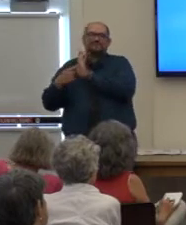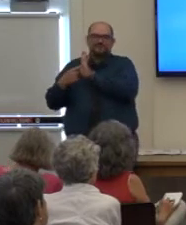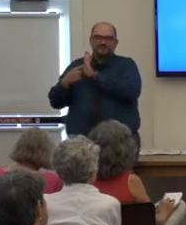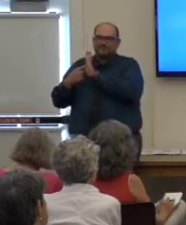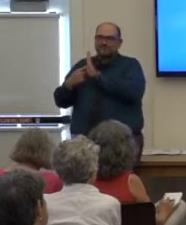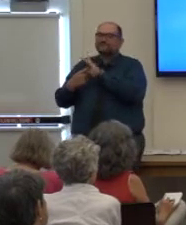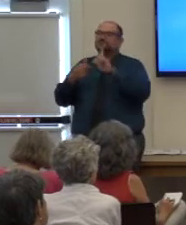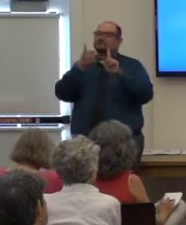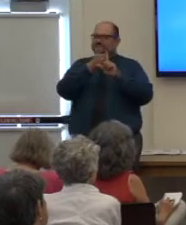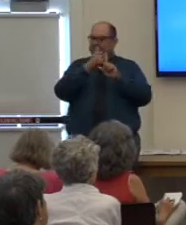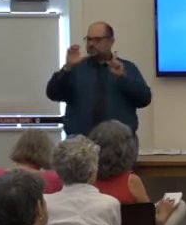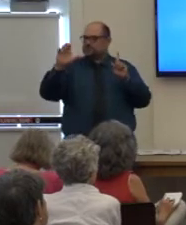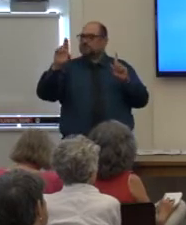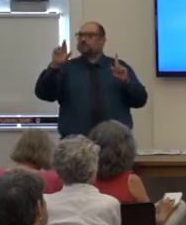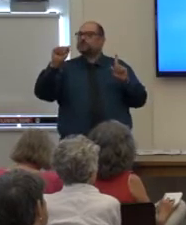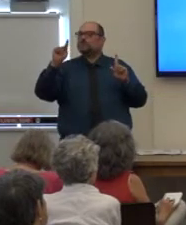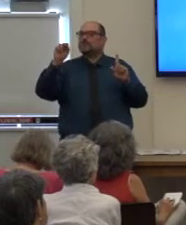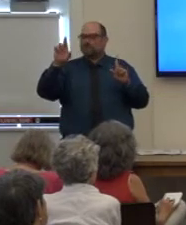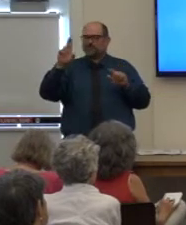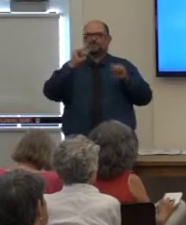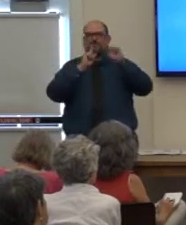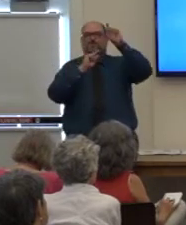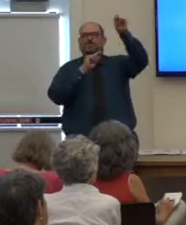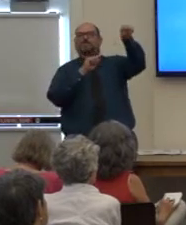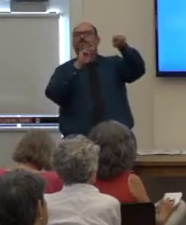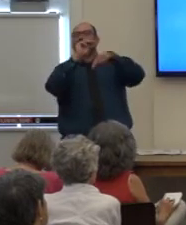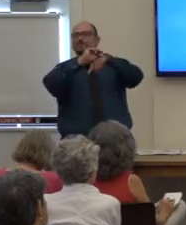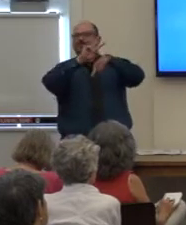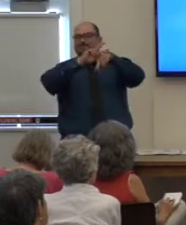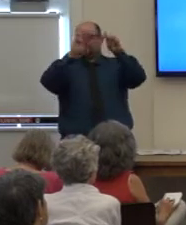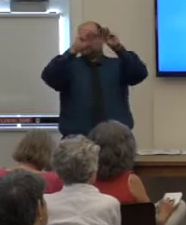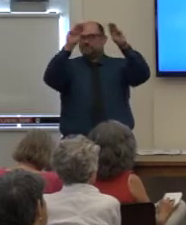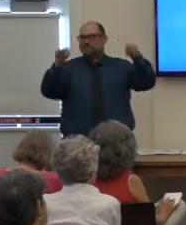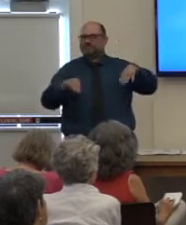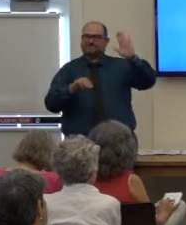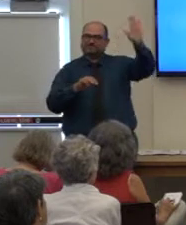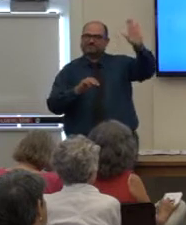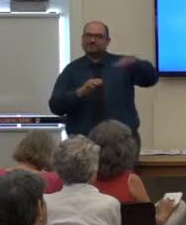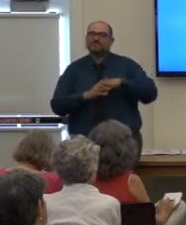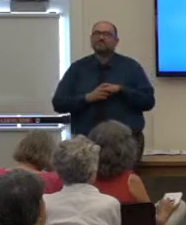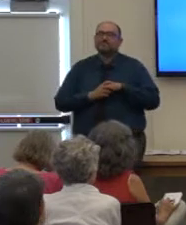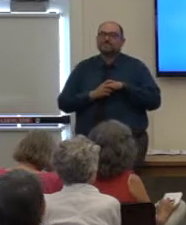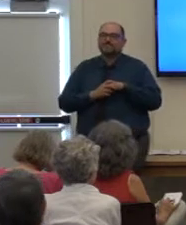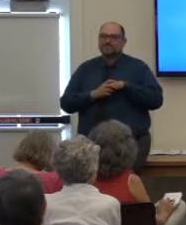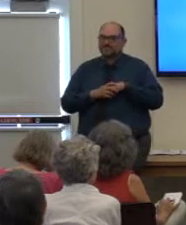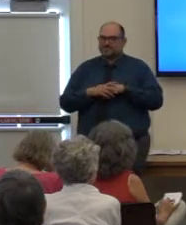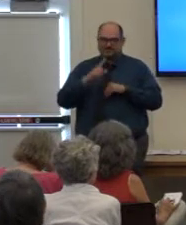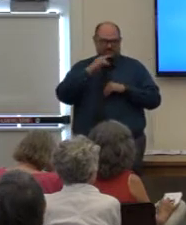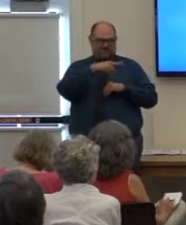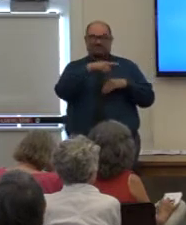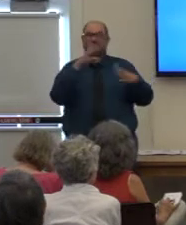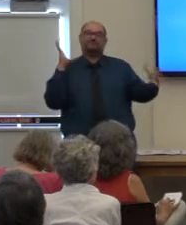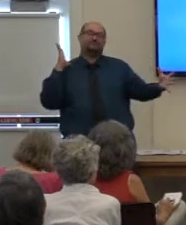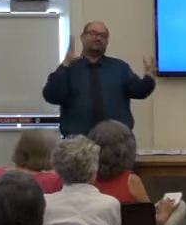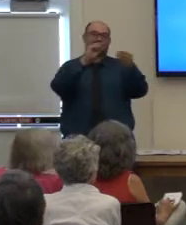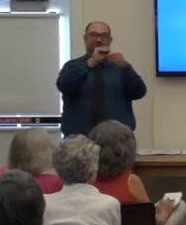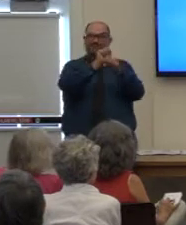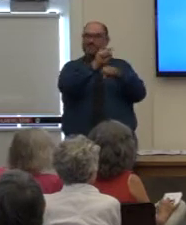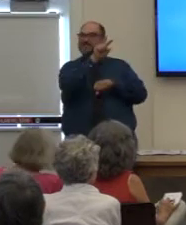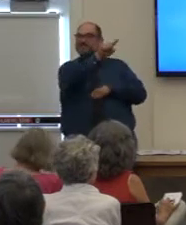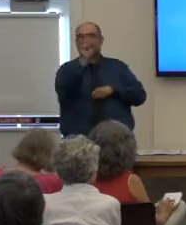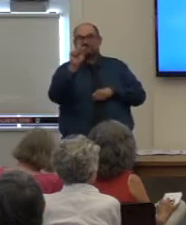interviews with people of the vineyard for over 30 years. She is the author of 4 collections of oral histories and photo